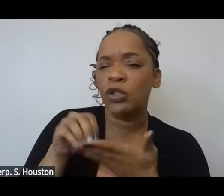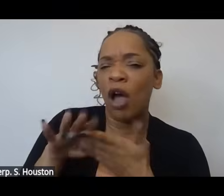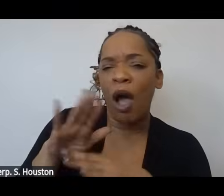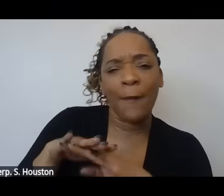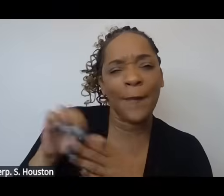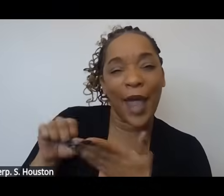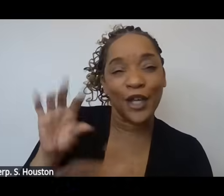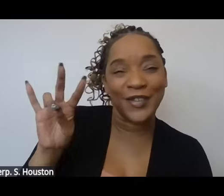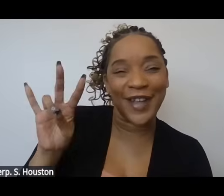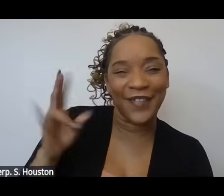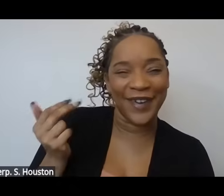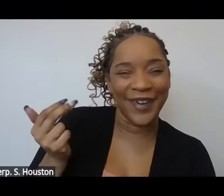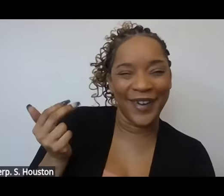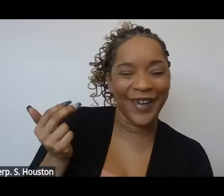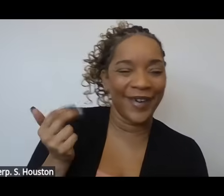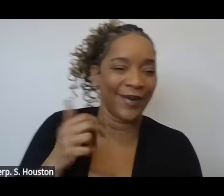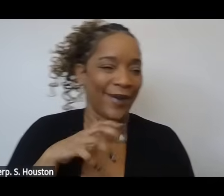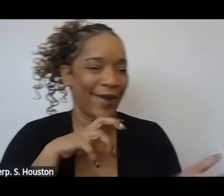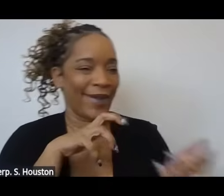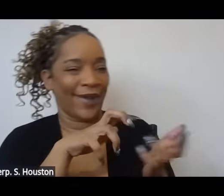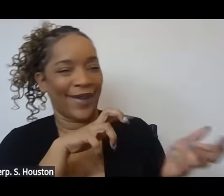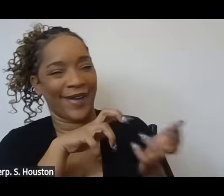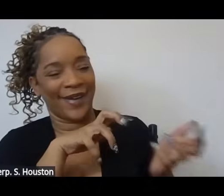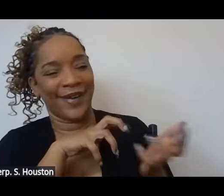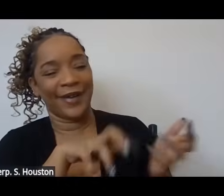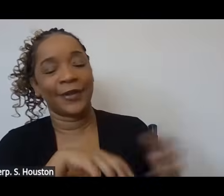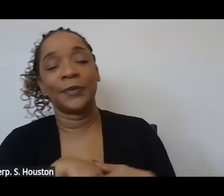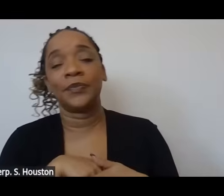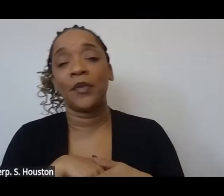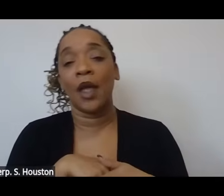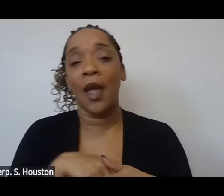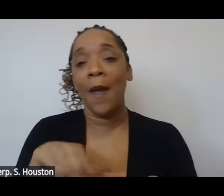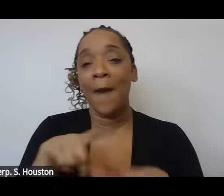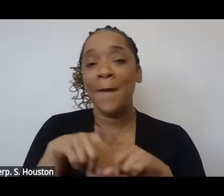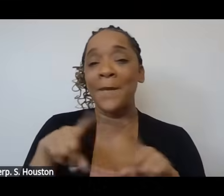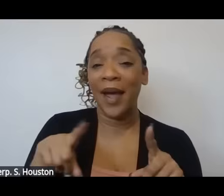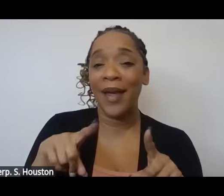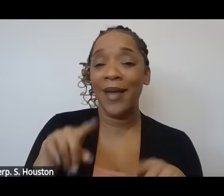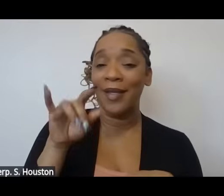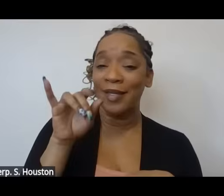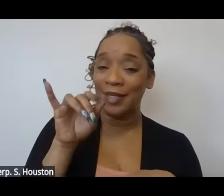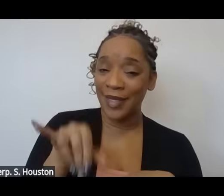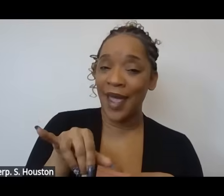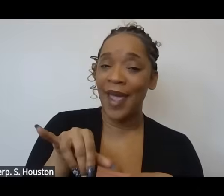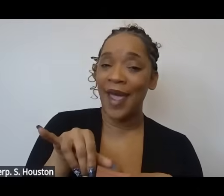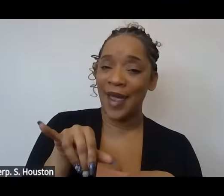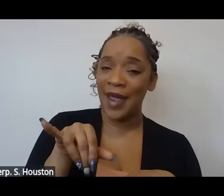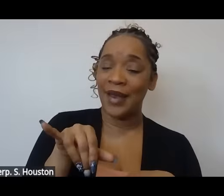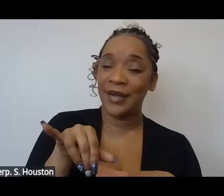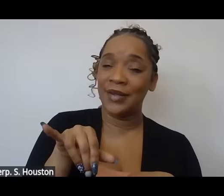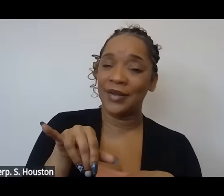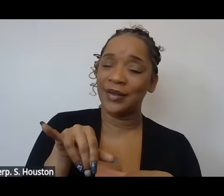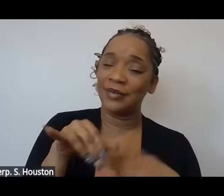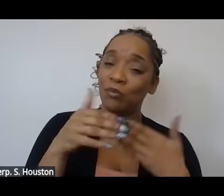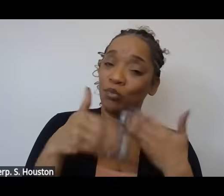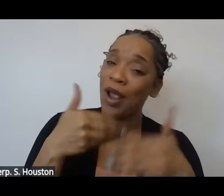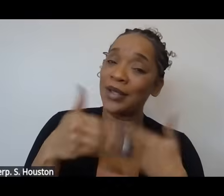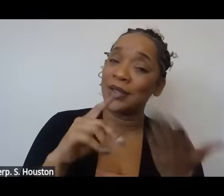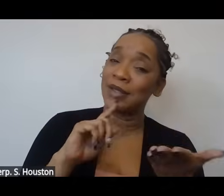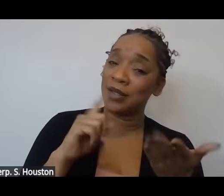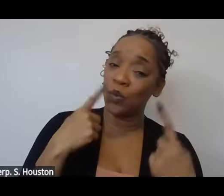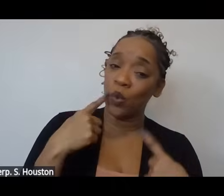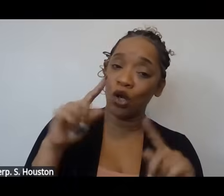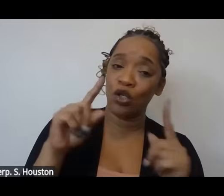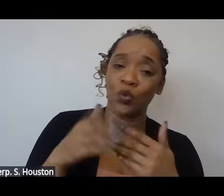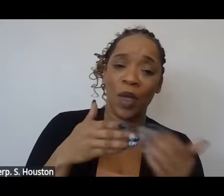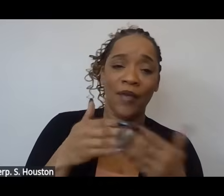But the issue here, that process works. And to have a guideline for that, whether it's in the main manual, whether it's in a call